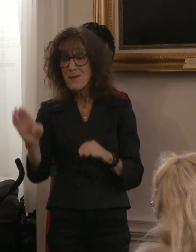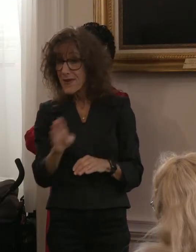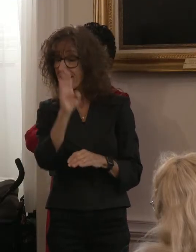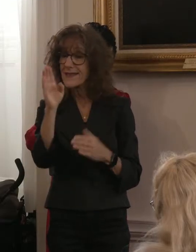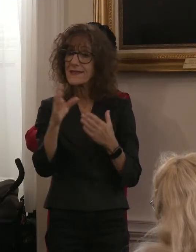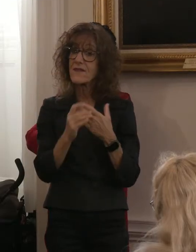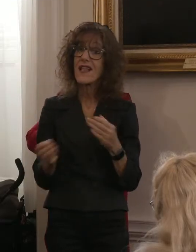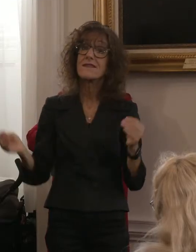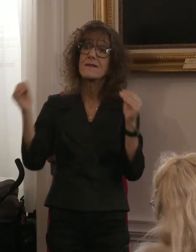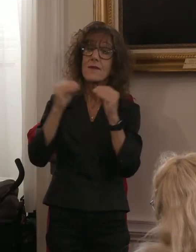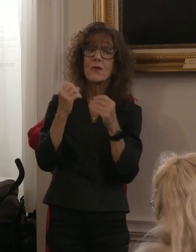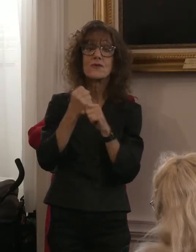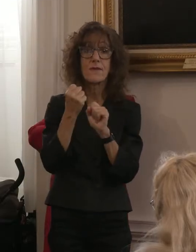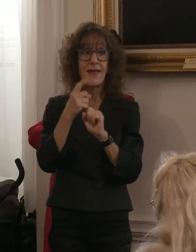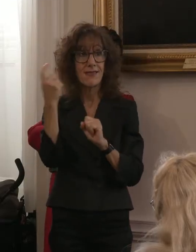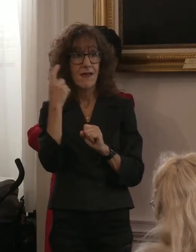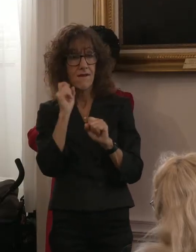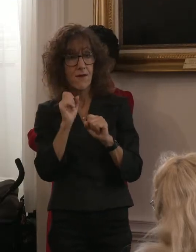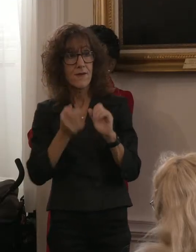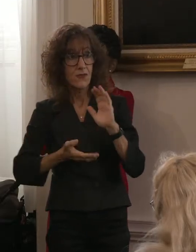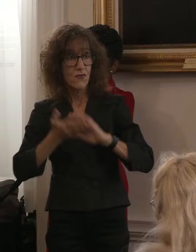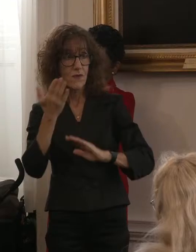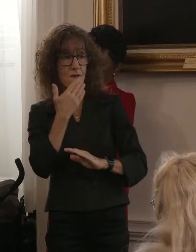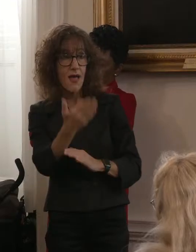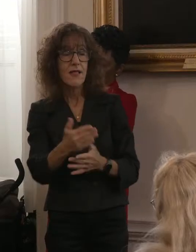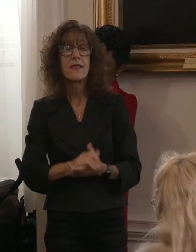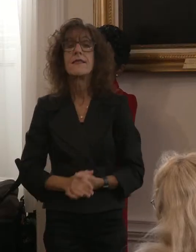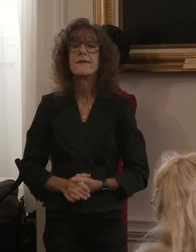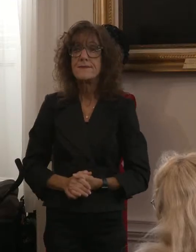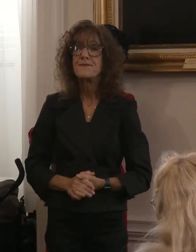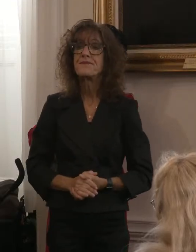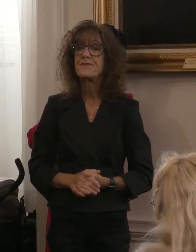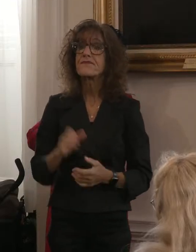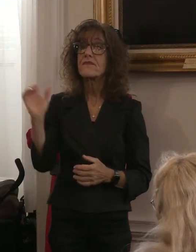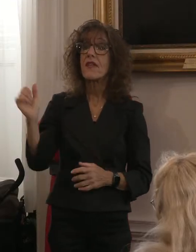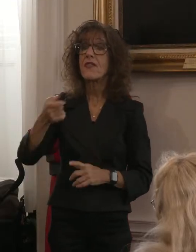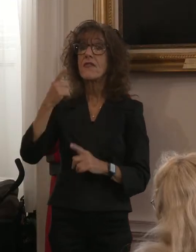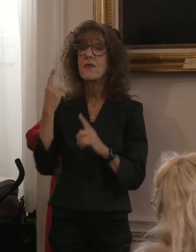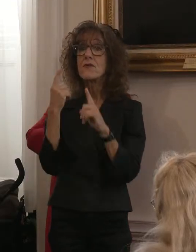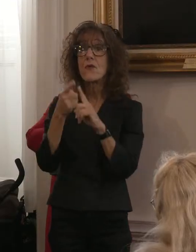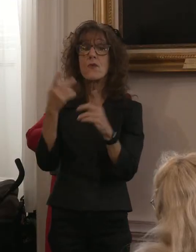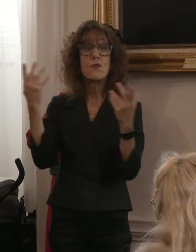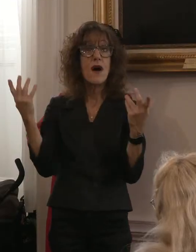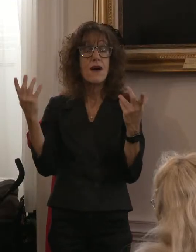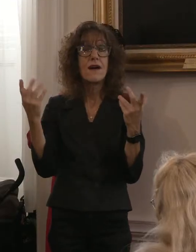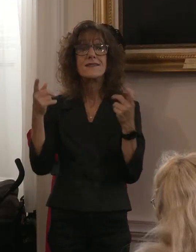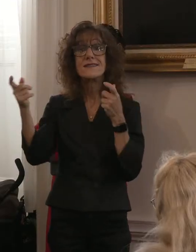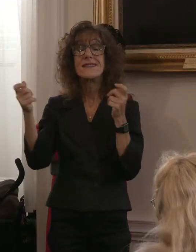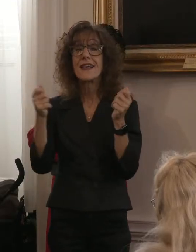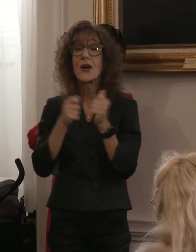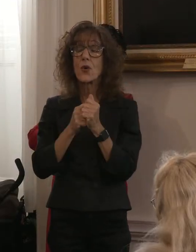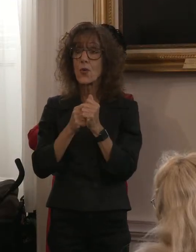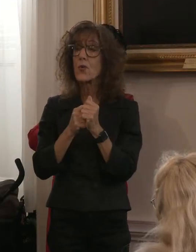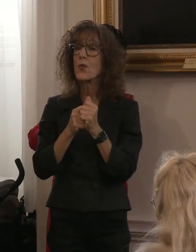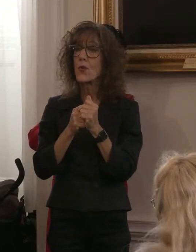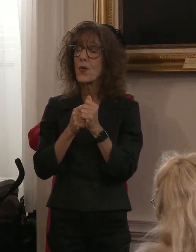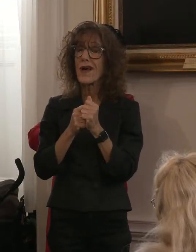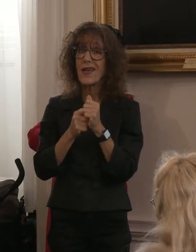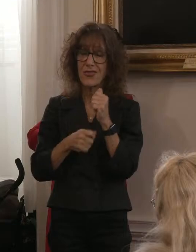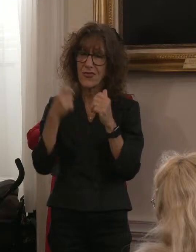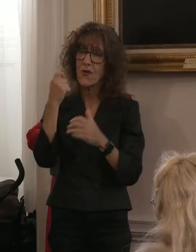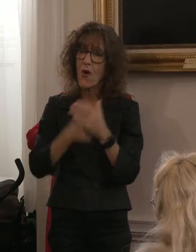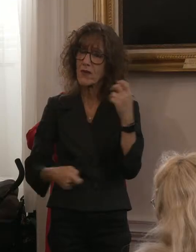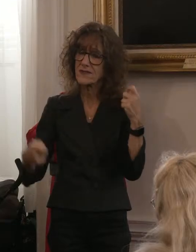more to make government work well. The other objective that we had this year was to deal with the skyrocketing cost of